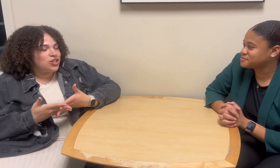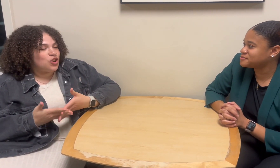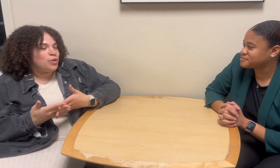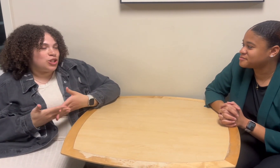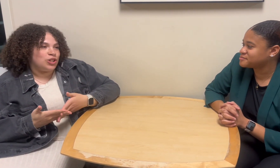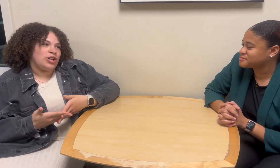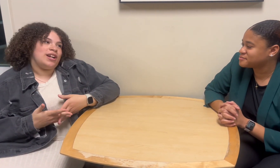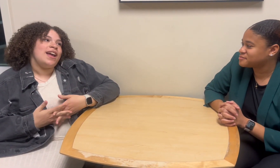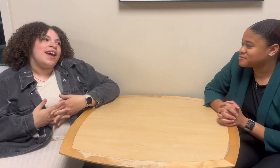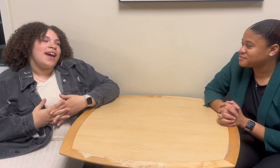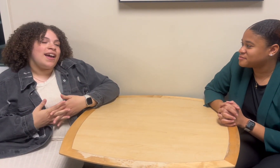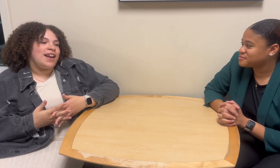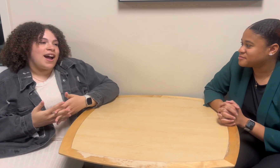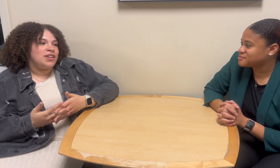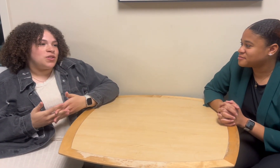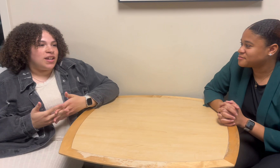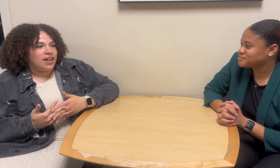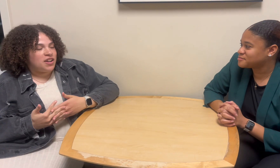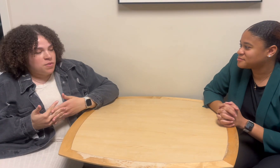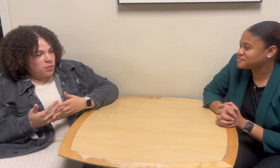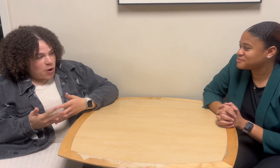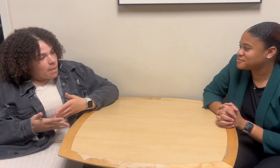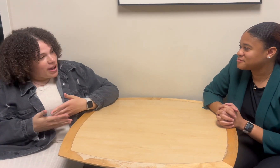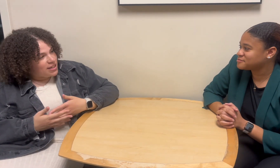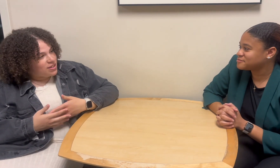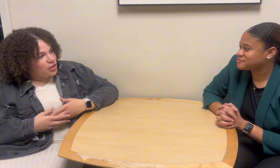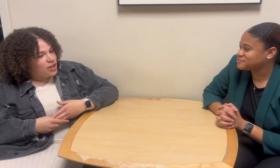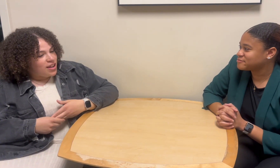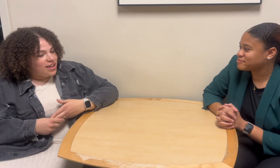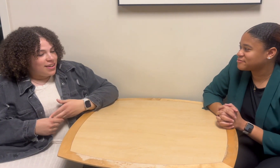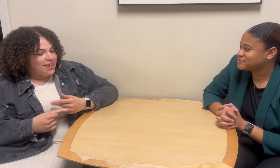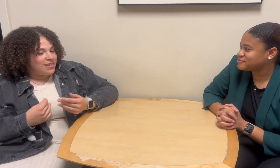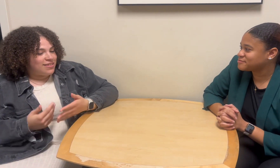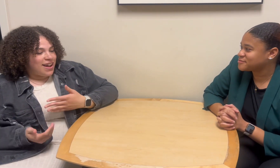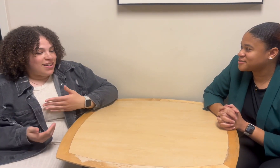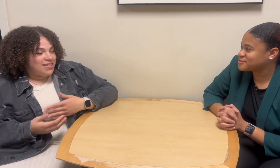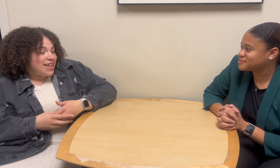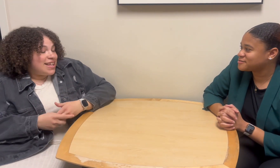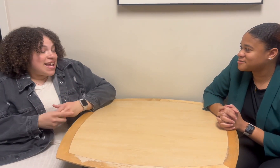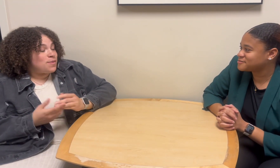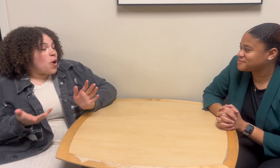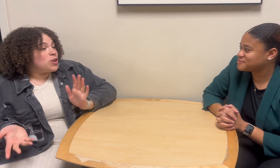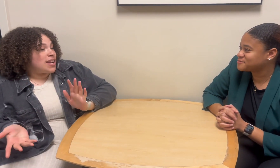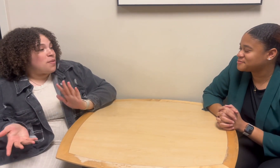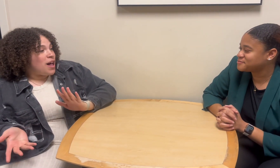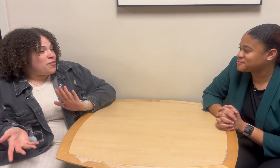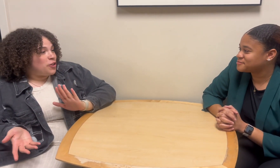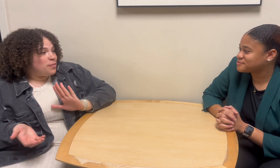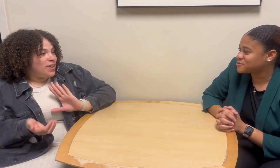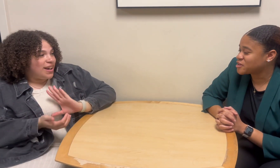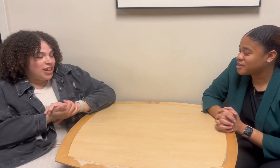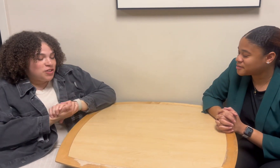so much to learn, and I don't think enough people know about it. So yeah, that's my whole entire platform, and I love sharing